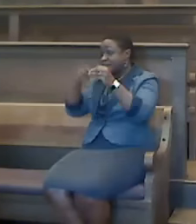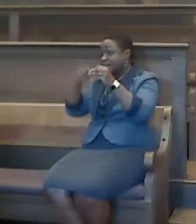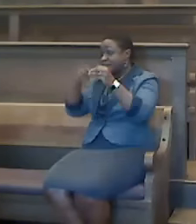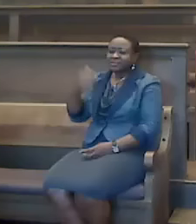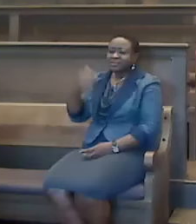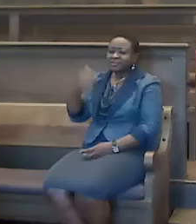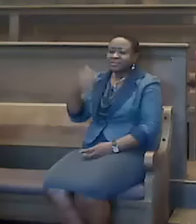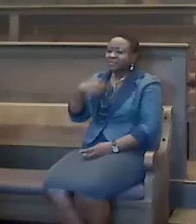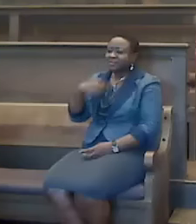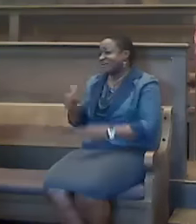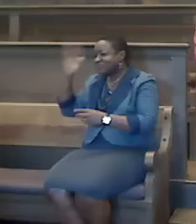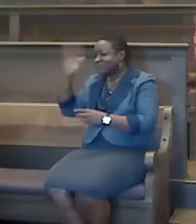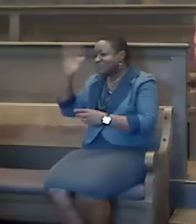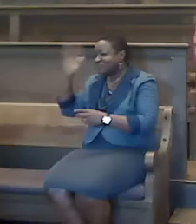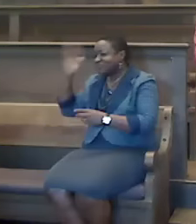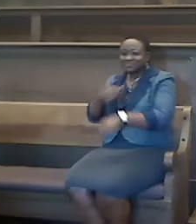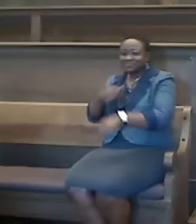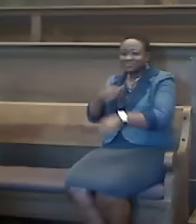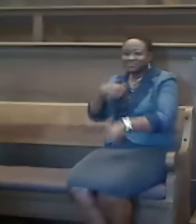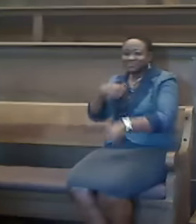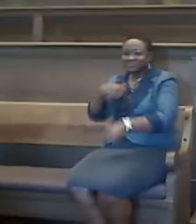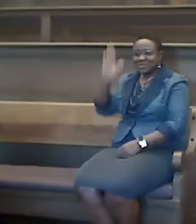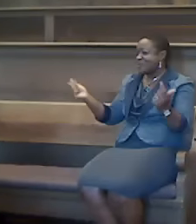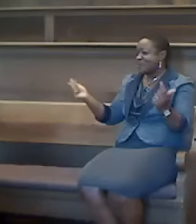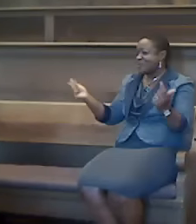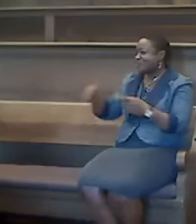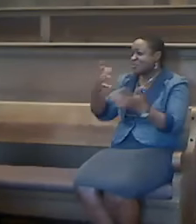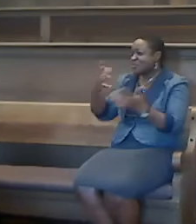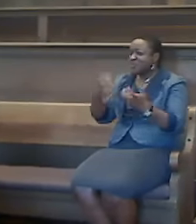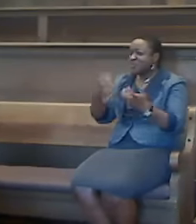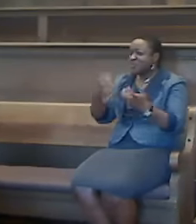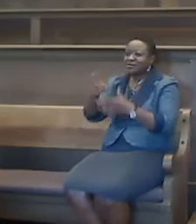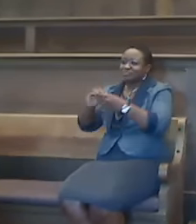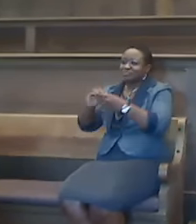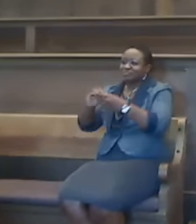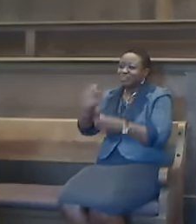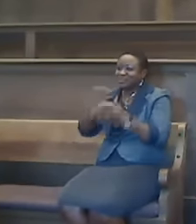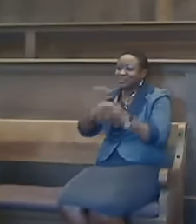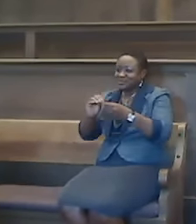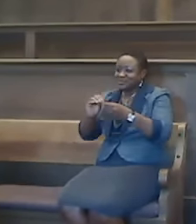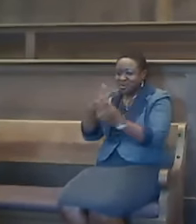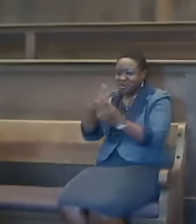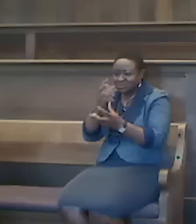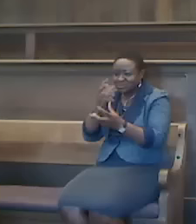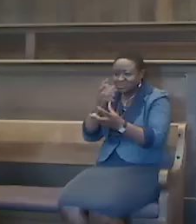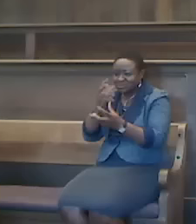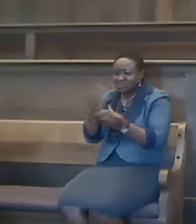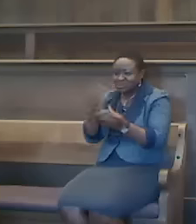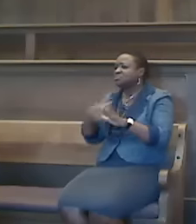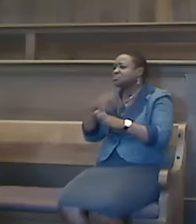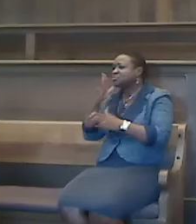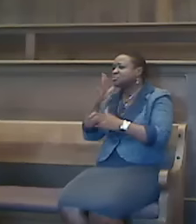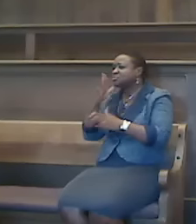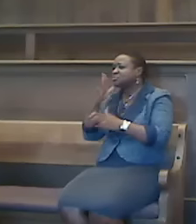speak very long. I think we all really want to hear what Jeffrey has to say. But I will just talk a little